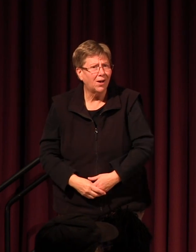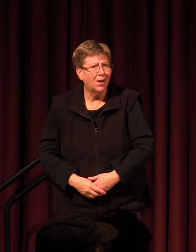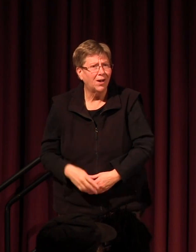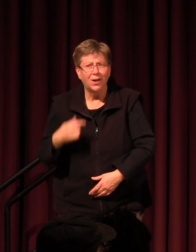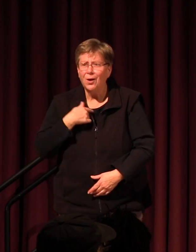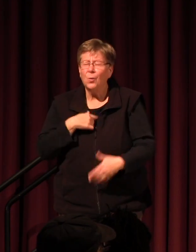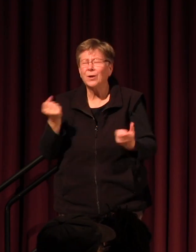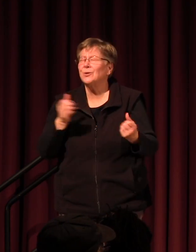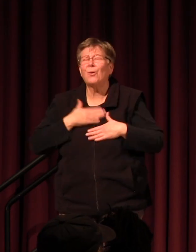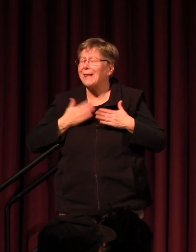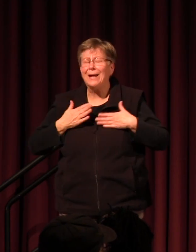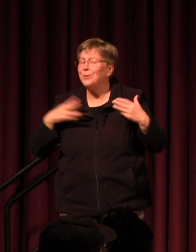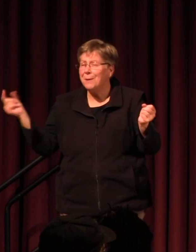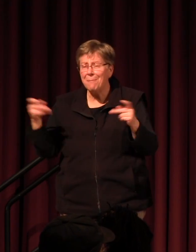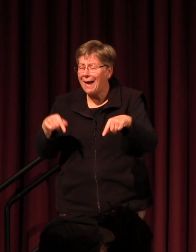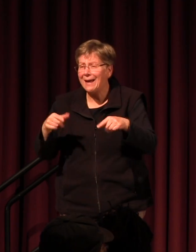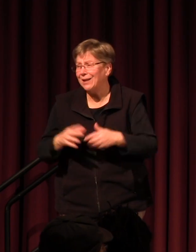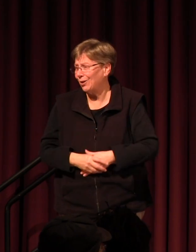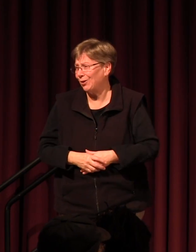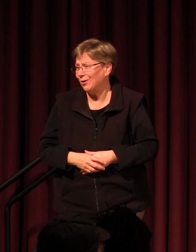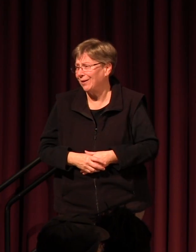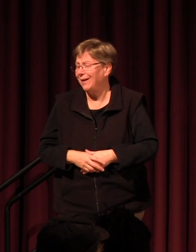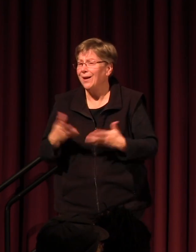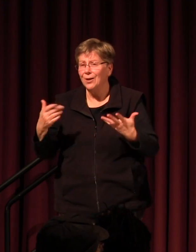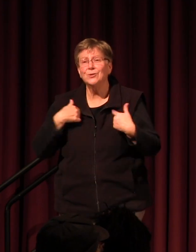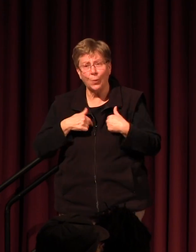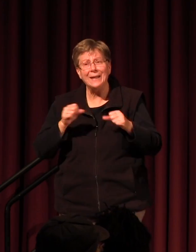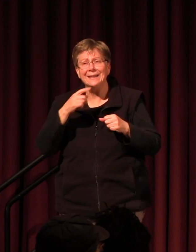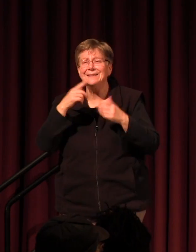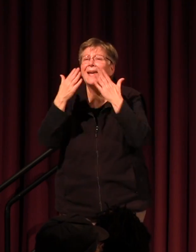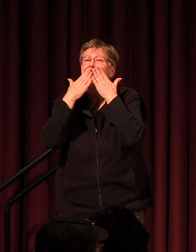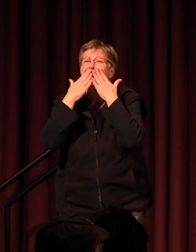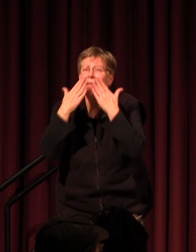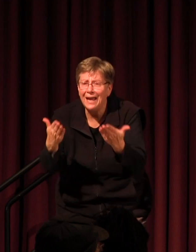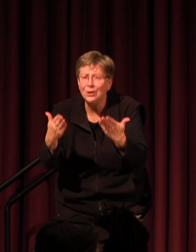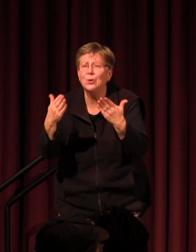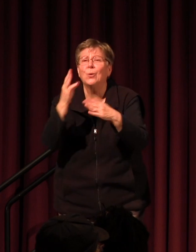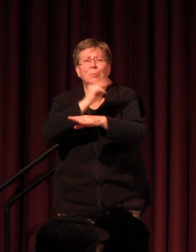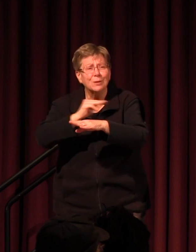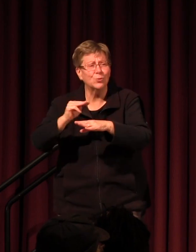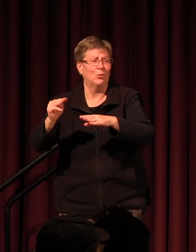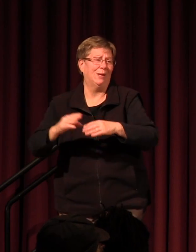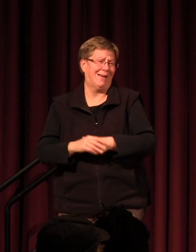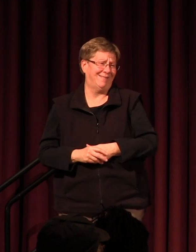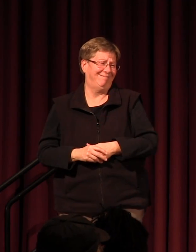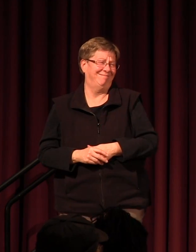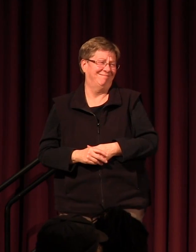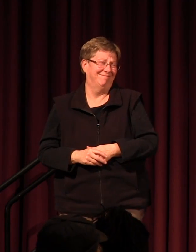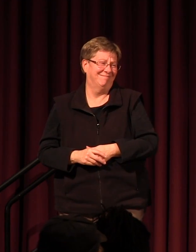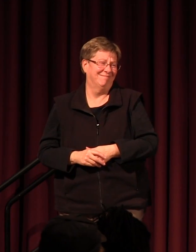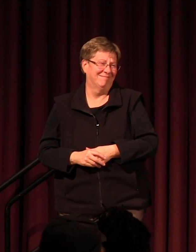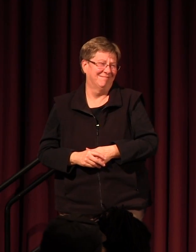We're so glad to be back. So we can say thank you, Missoula.